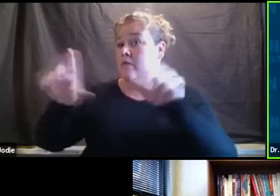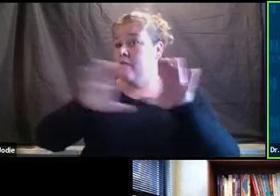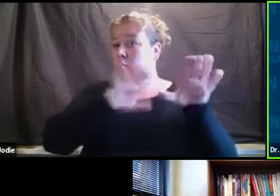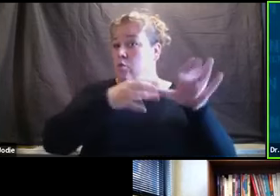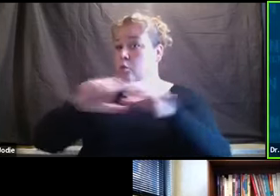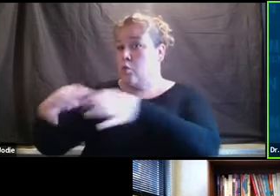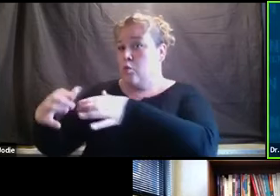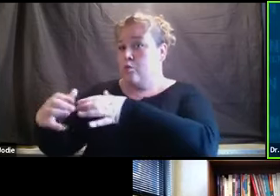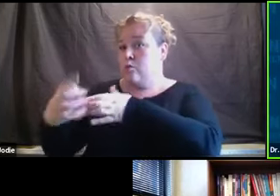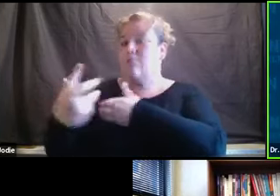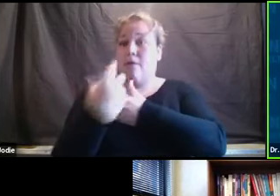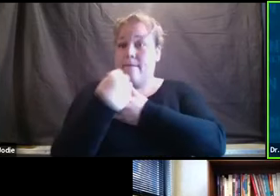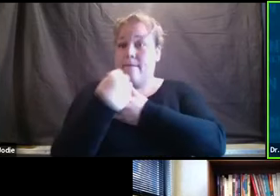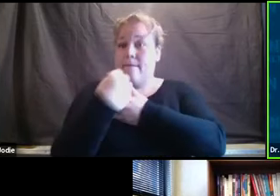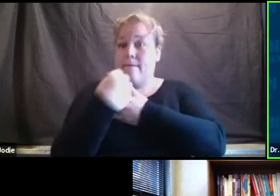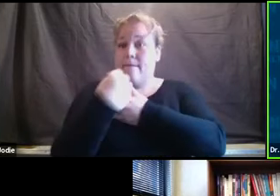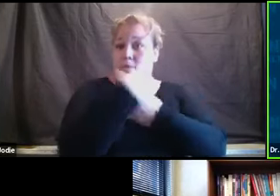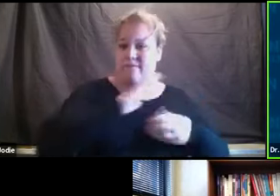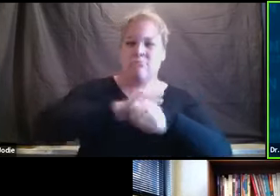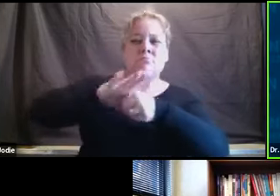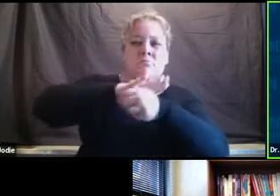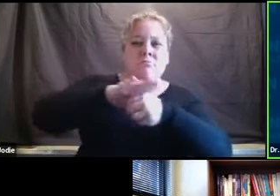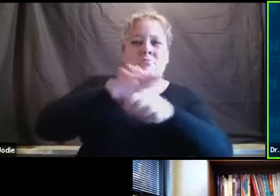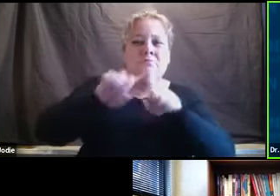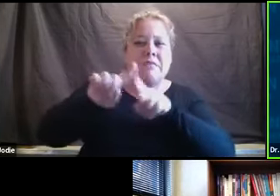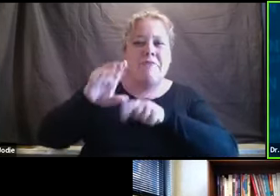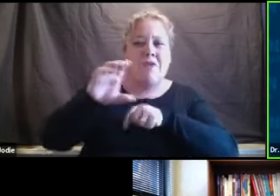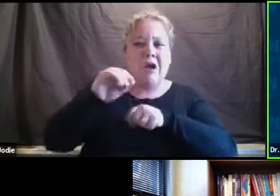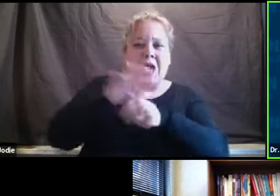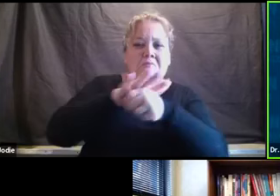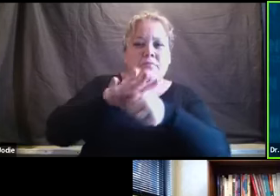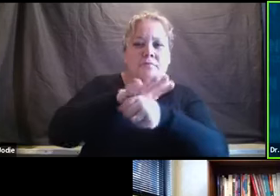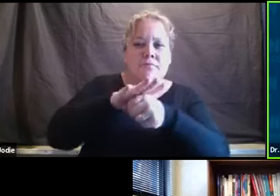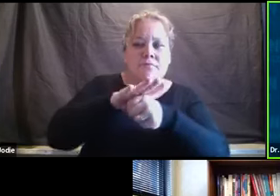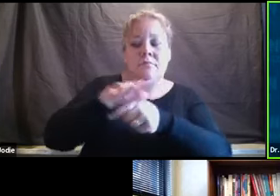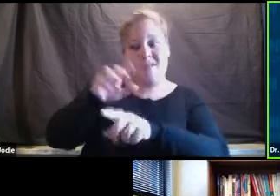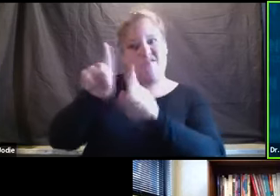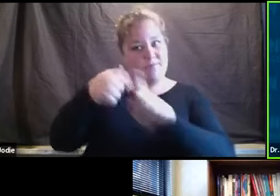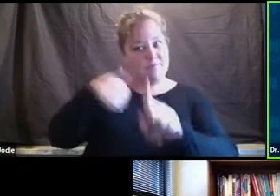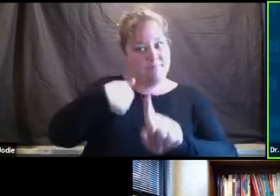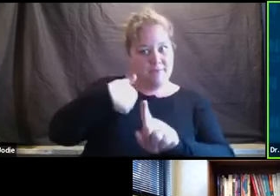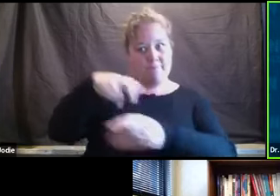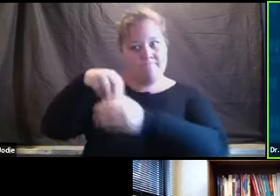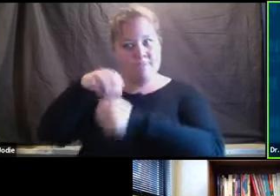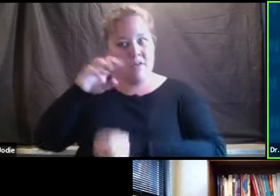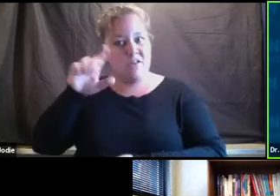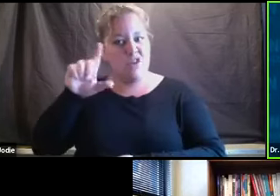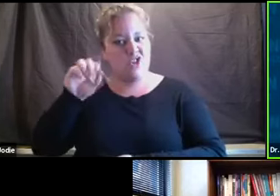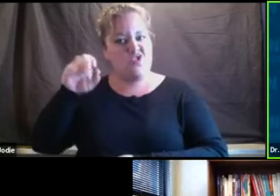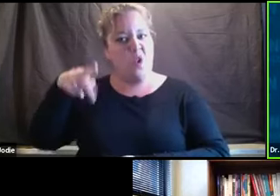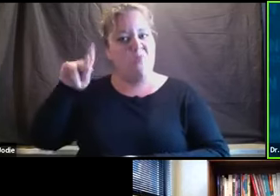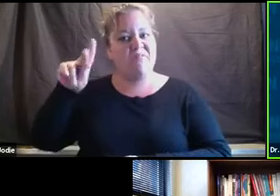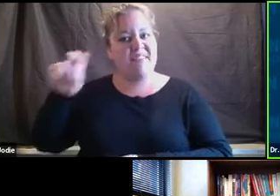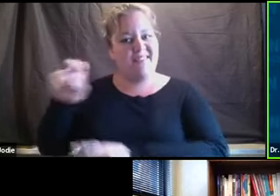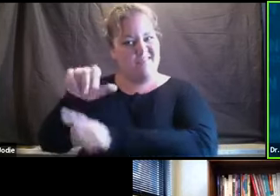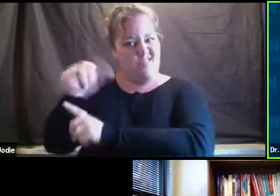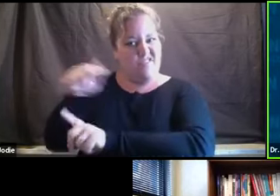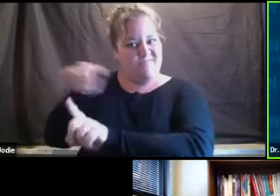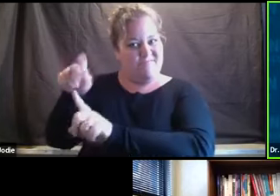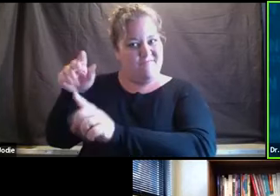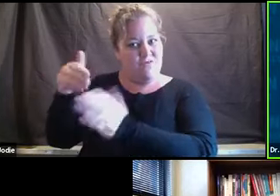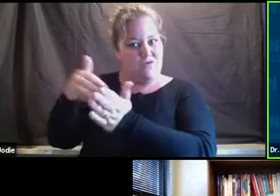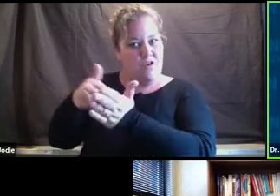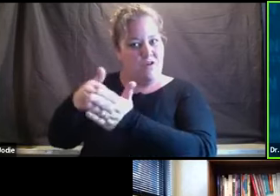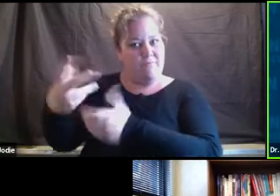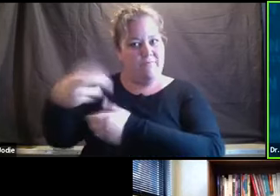and Vernon County. Dr. Loepfe and from Mayo and me from Gundersen Health System, our county Department